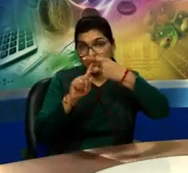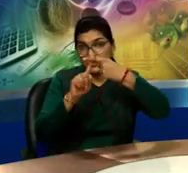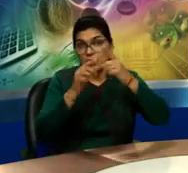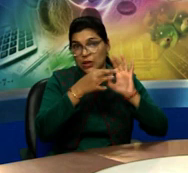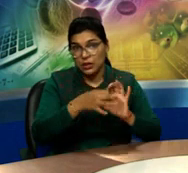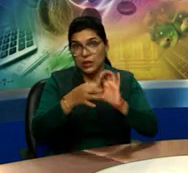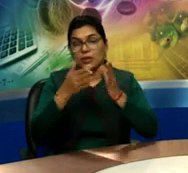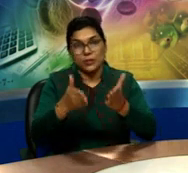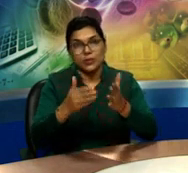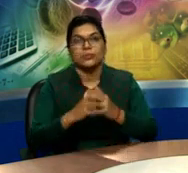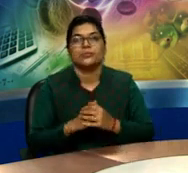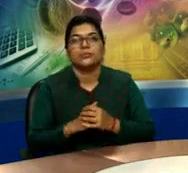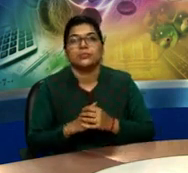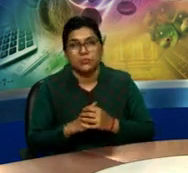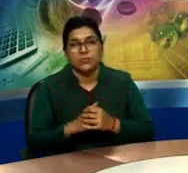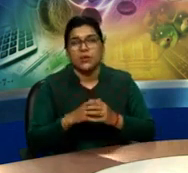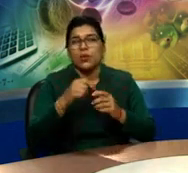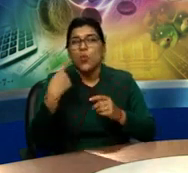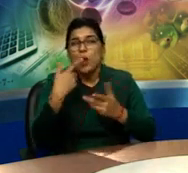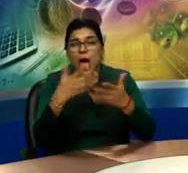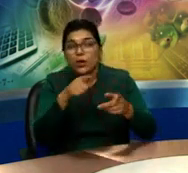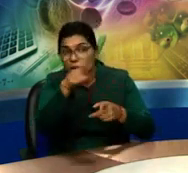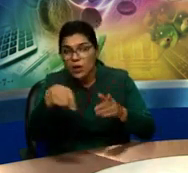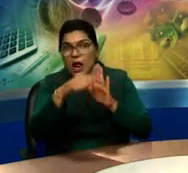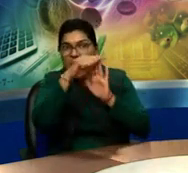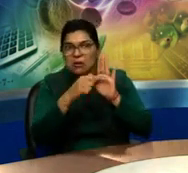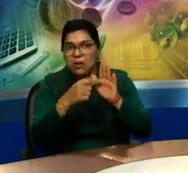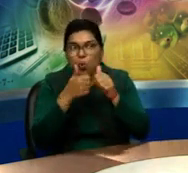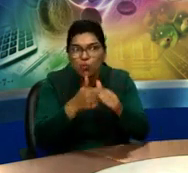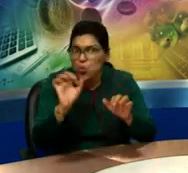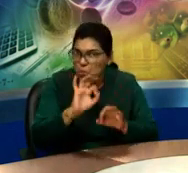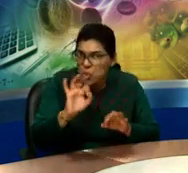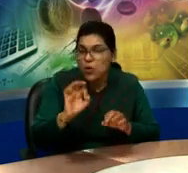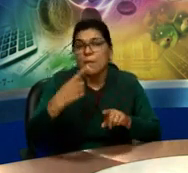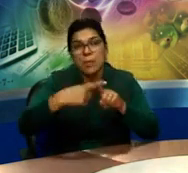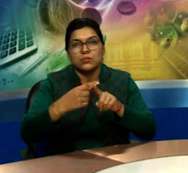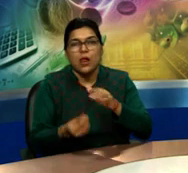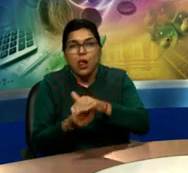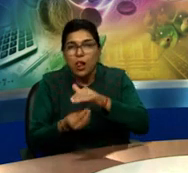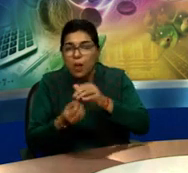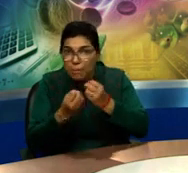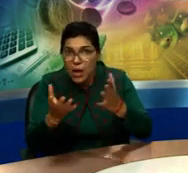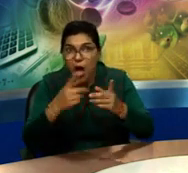The first point we just seen explains the public disclosure and publicity.